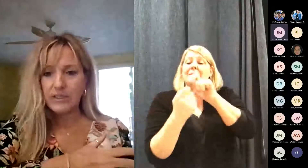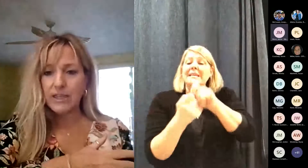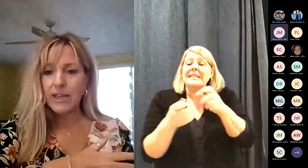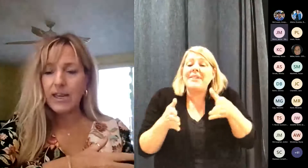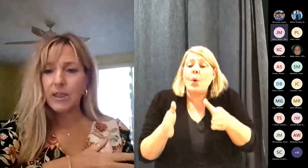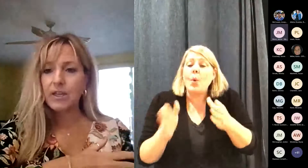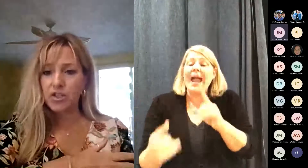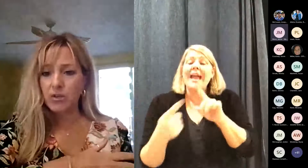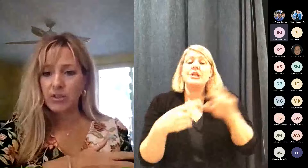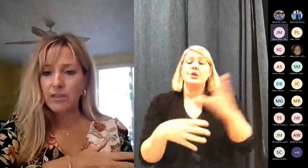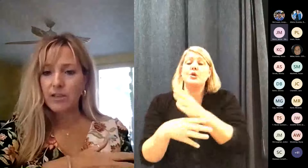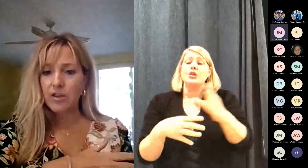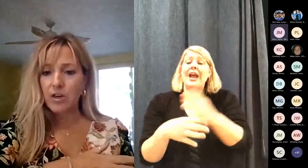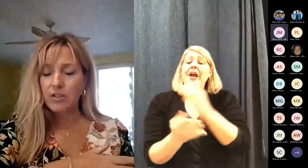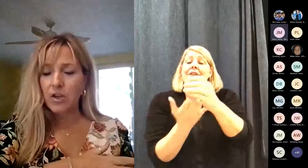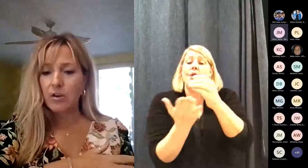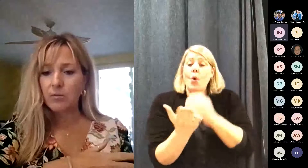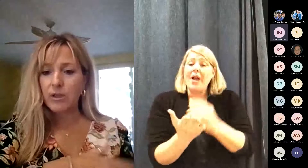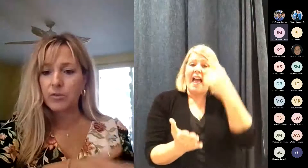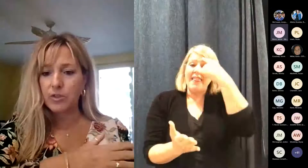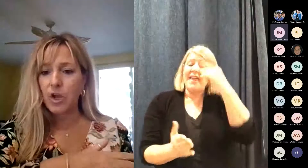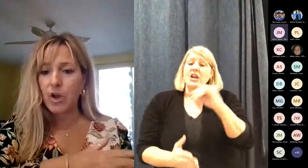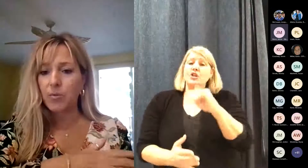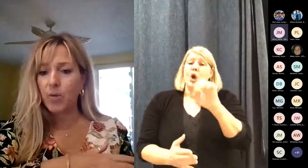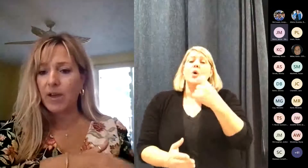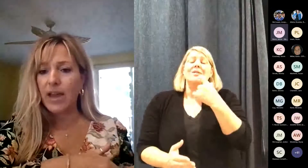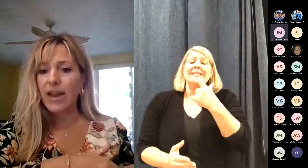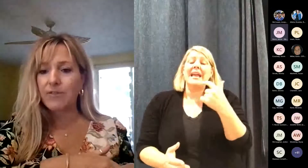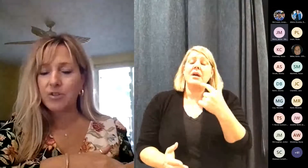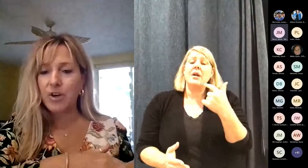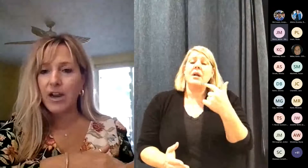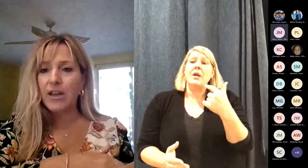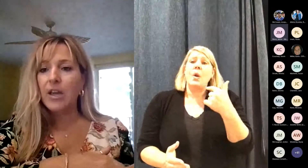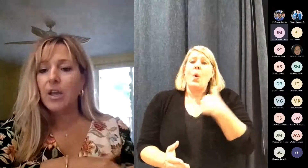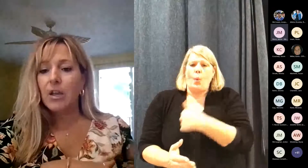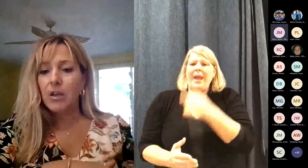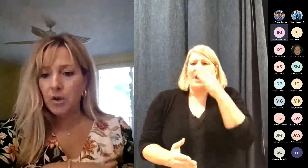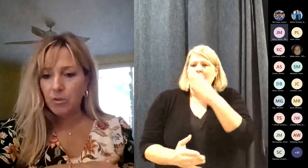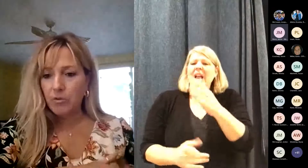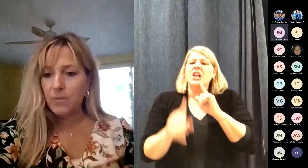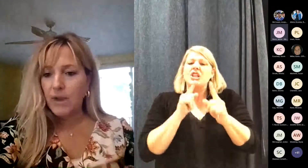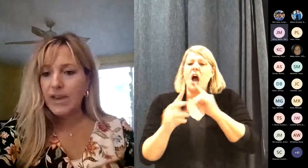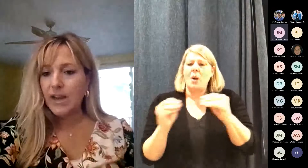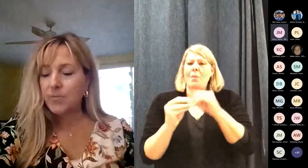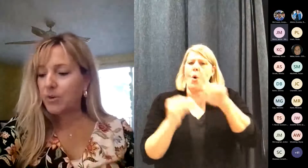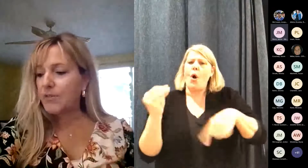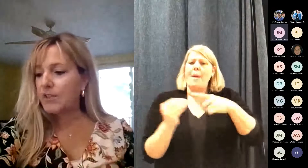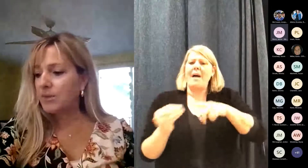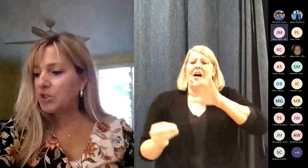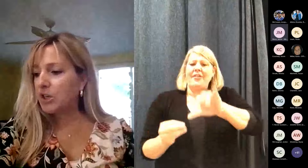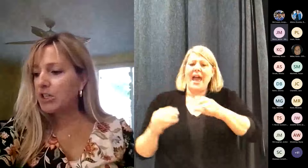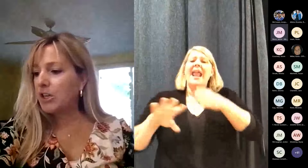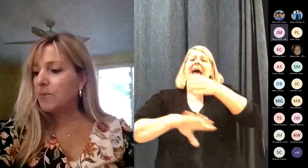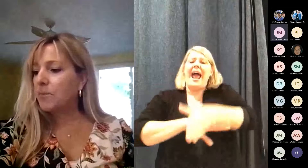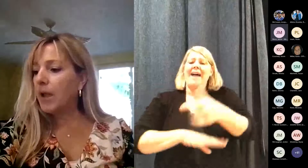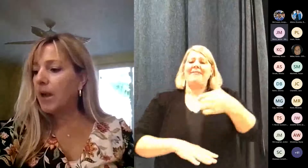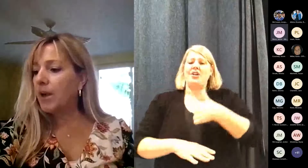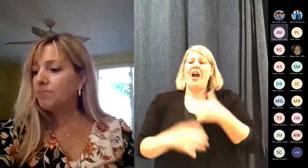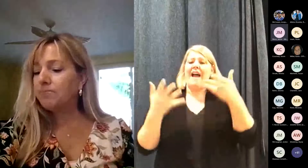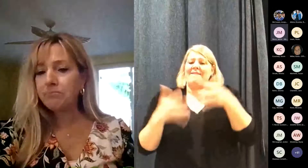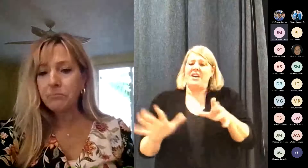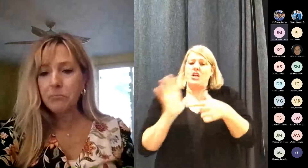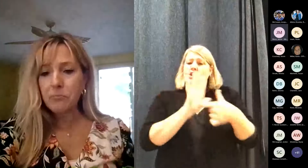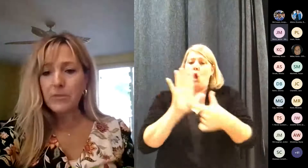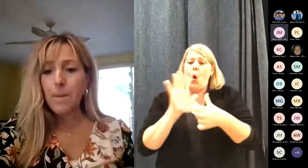the courses. And I think Joe said that you're going to talk more about that after I go through my brief demonstration.